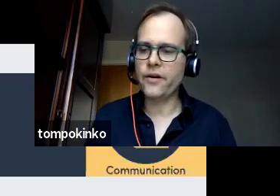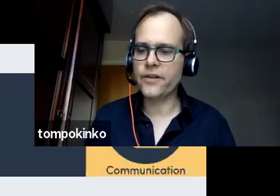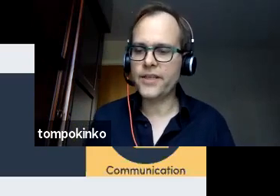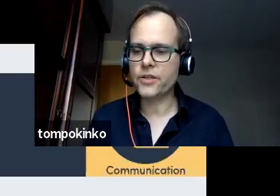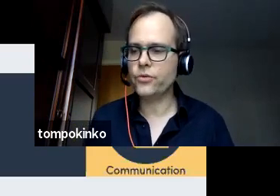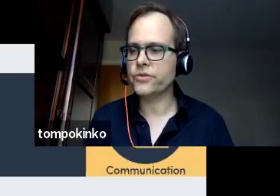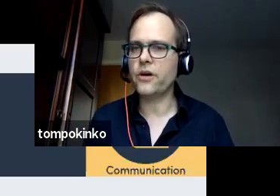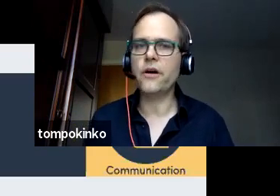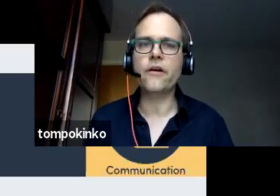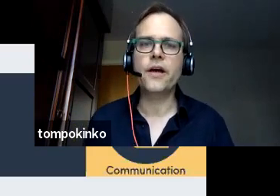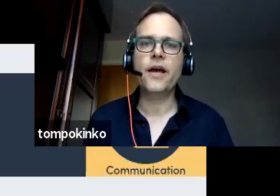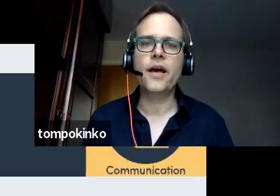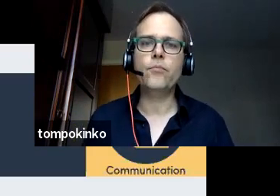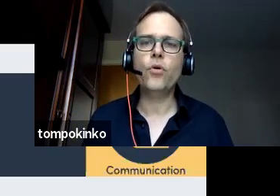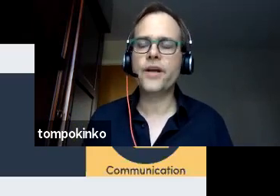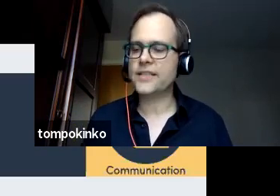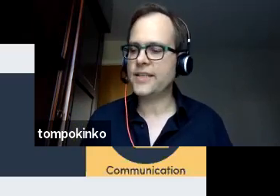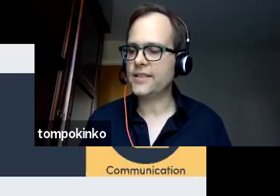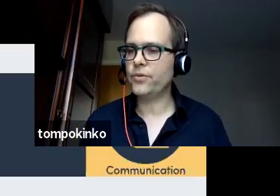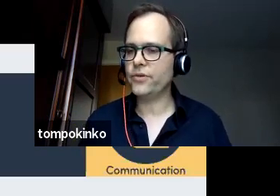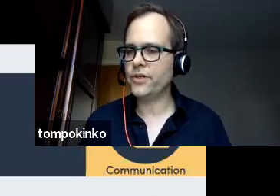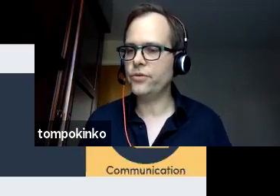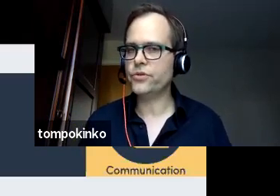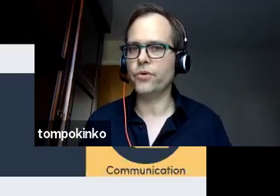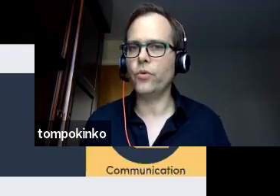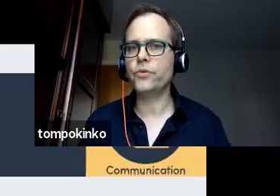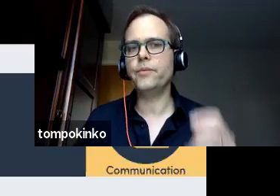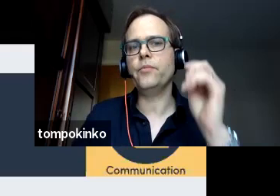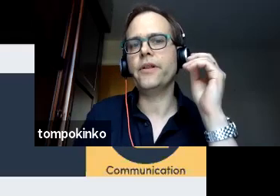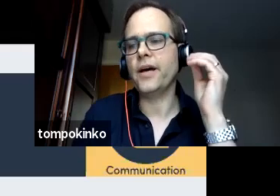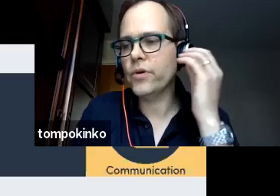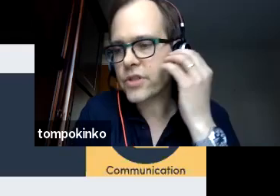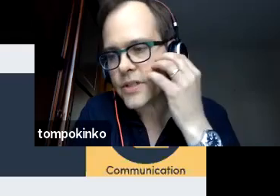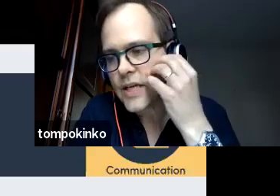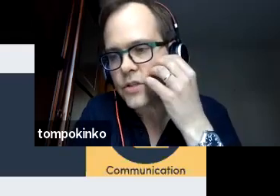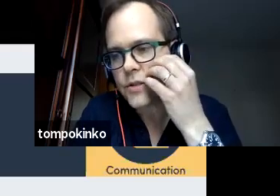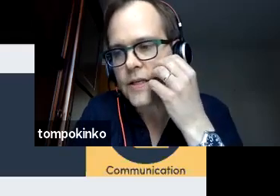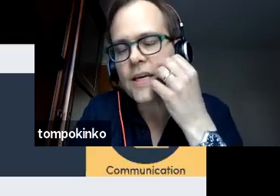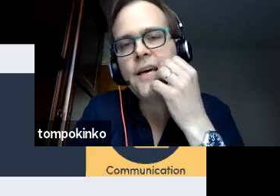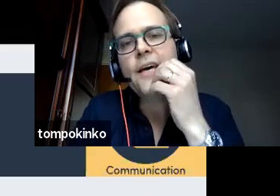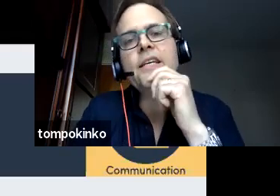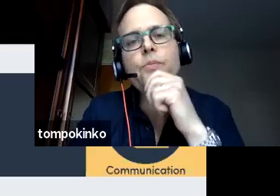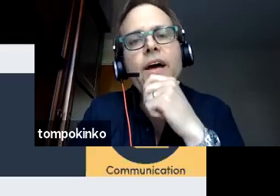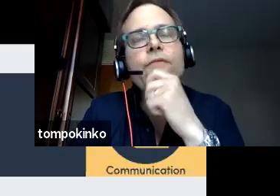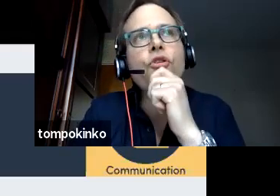the tech tools are more accessible than usable, what do we mean by that? Well, so essentially, these